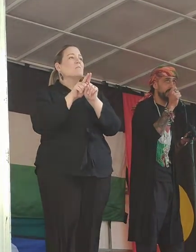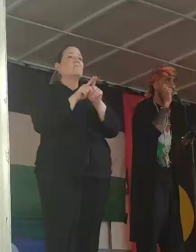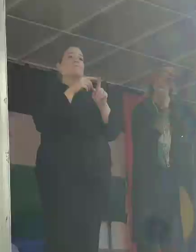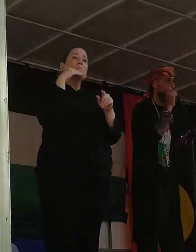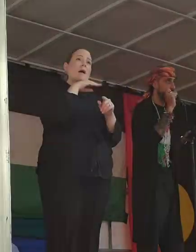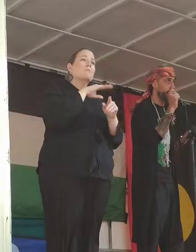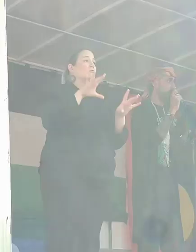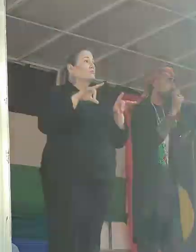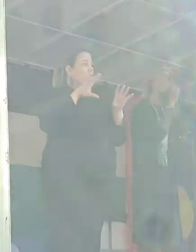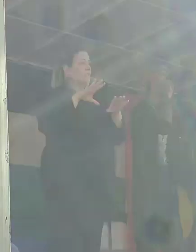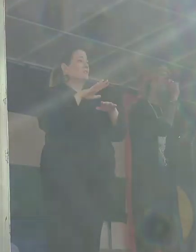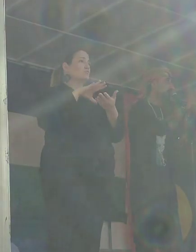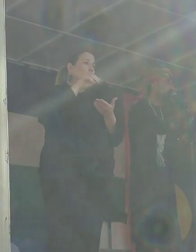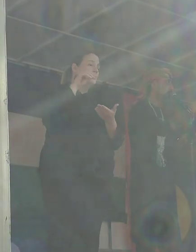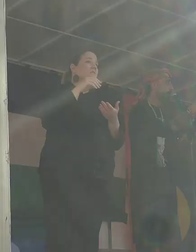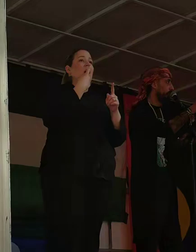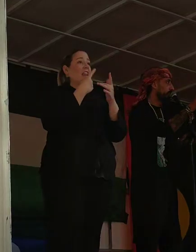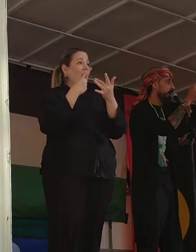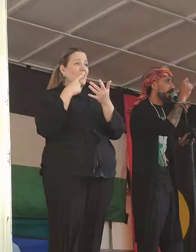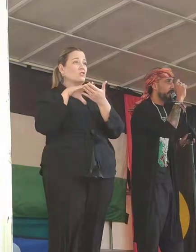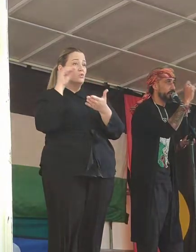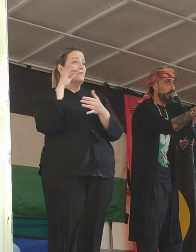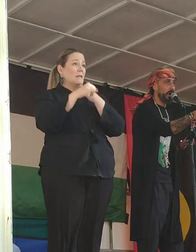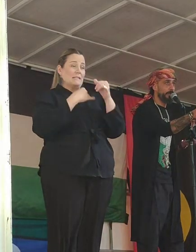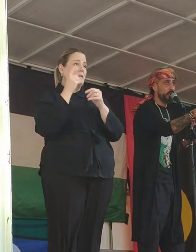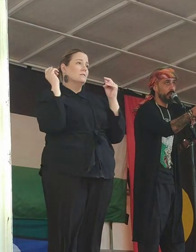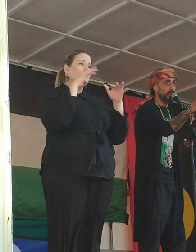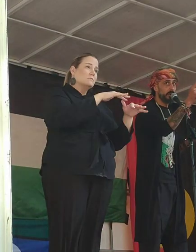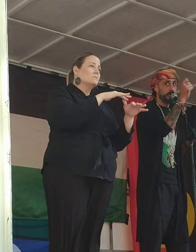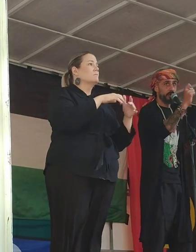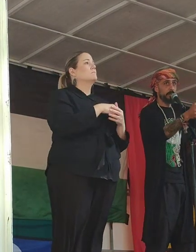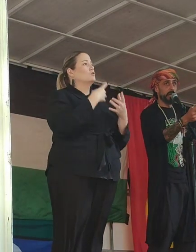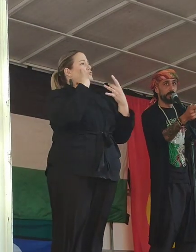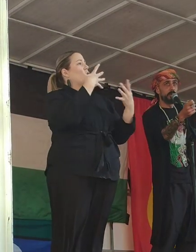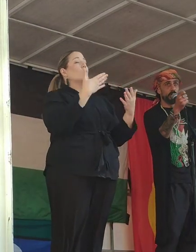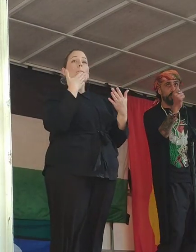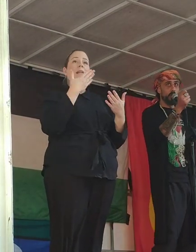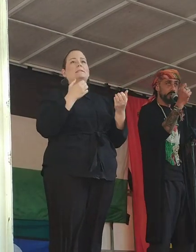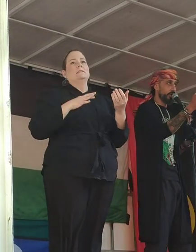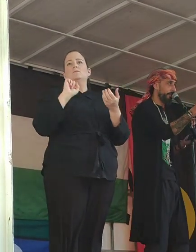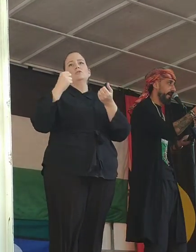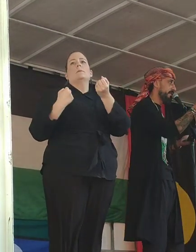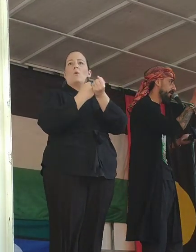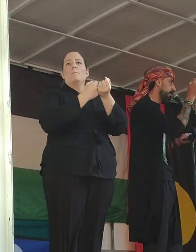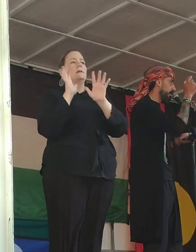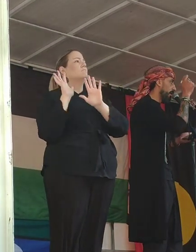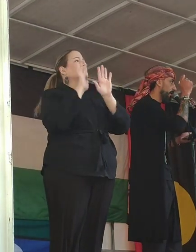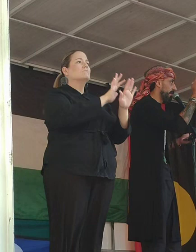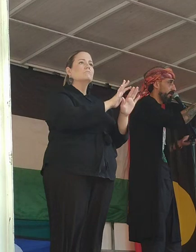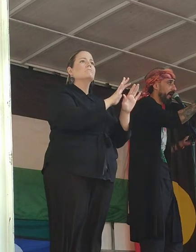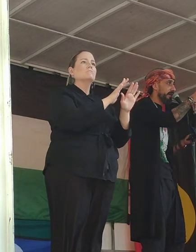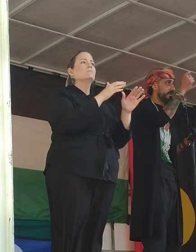and students for Palestine all over the world. They need your support. Show up to Unimelt. Go and show your